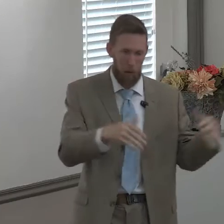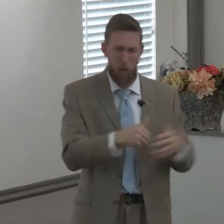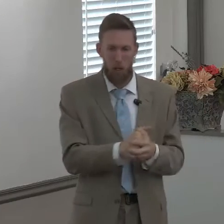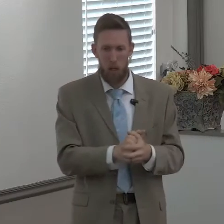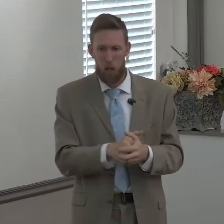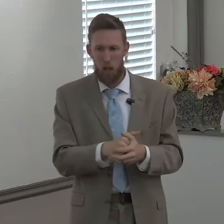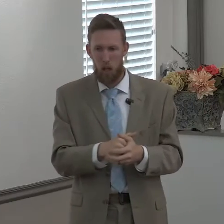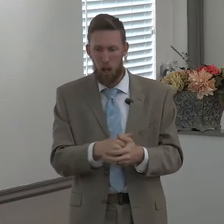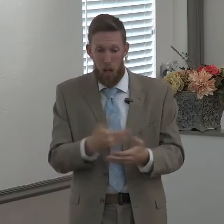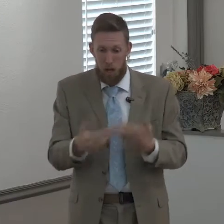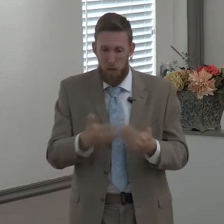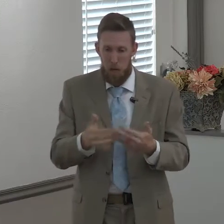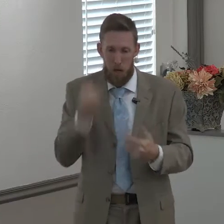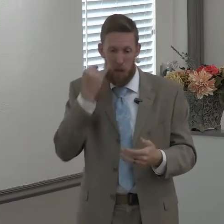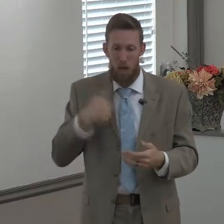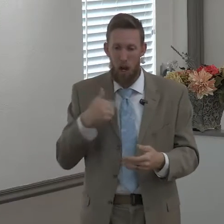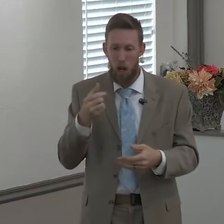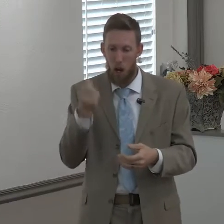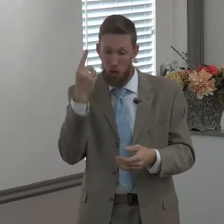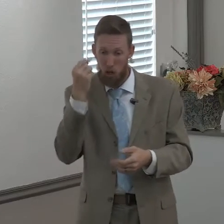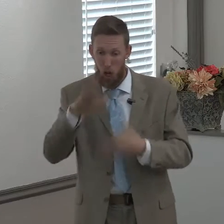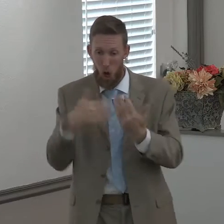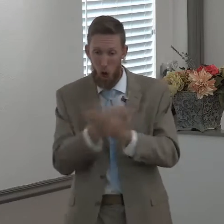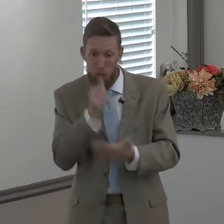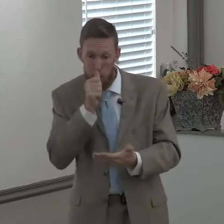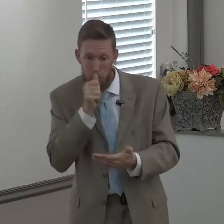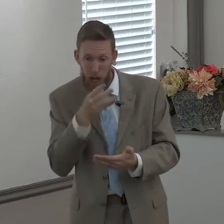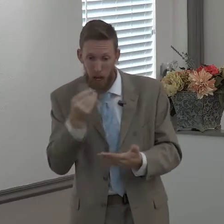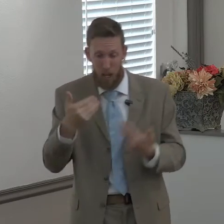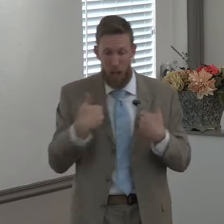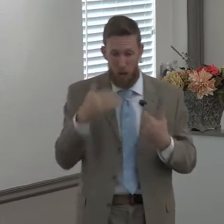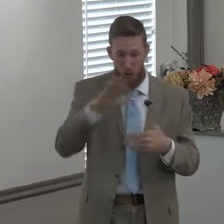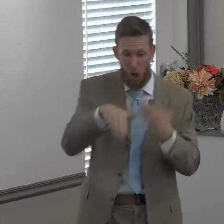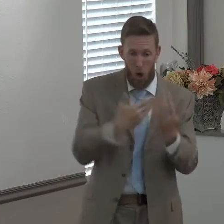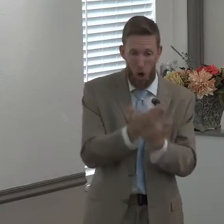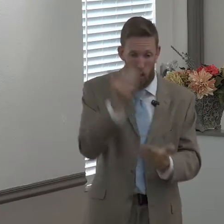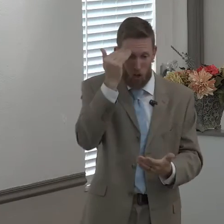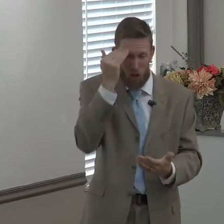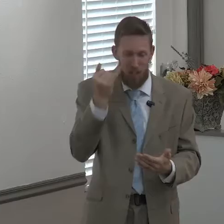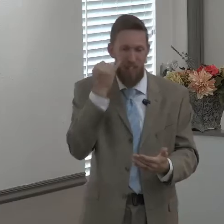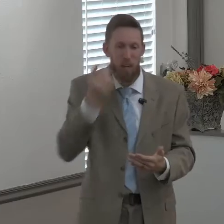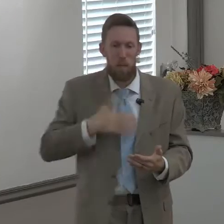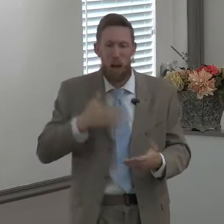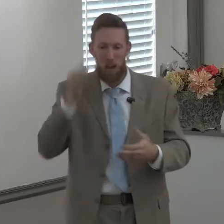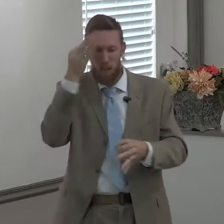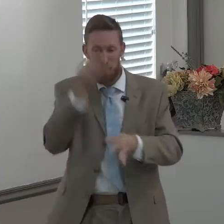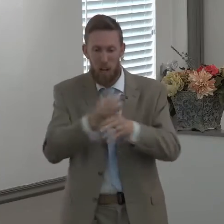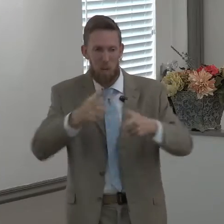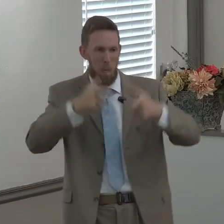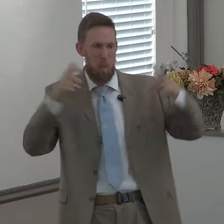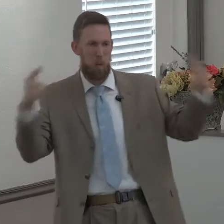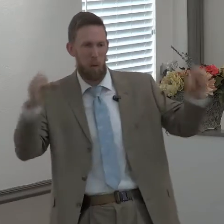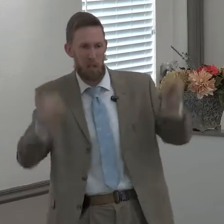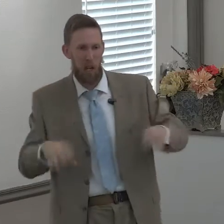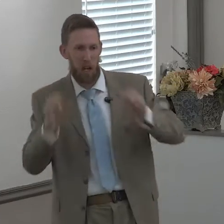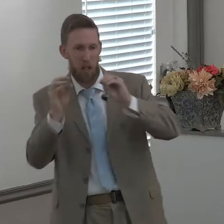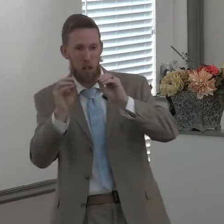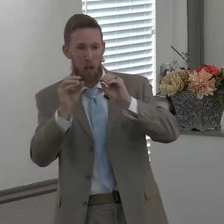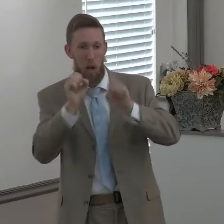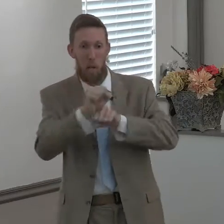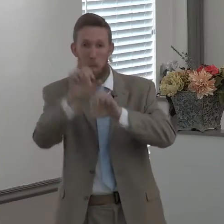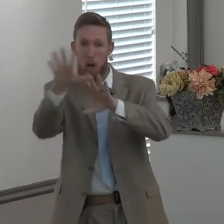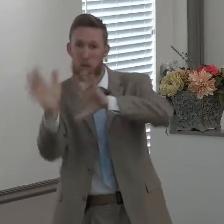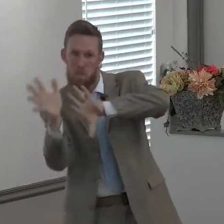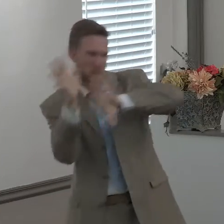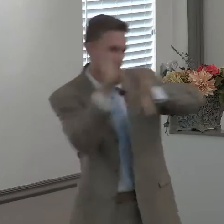as sounding brass or a tinkling cymbal. And though I have the gift of prophecy and understand all mysteries and